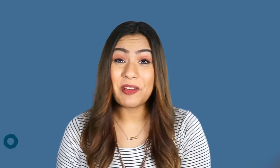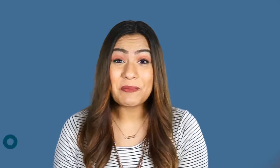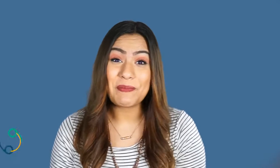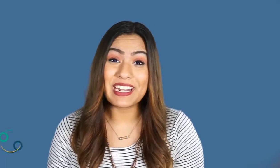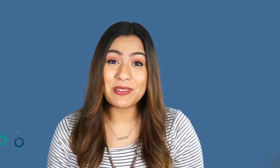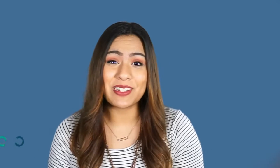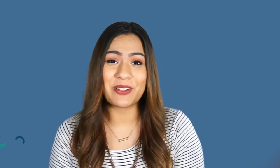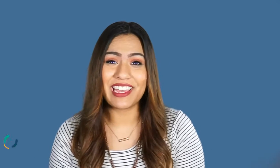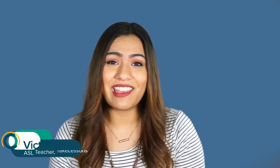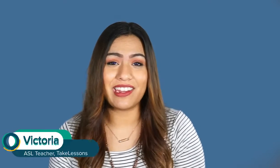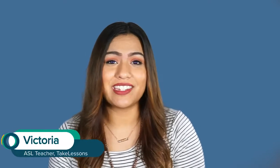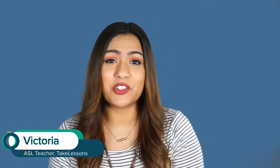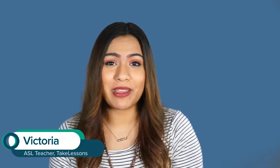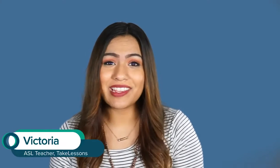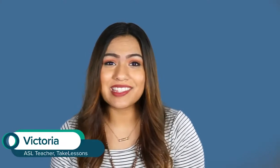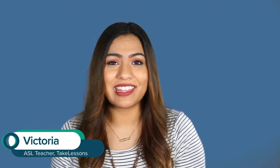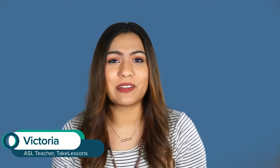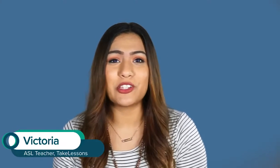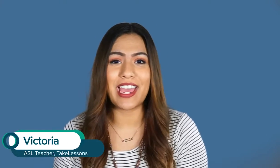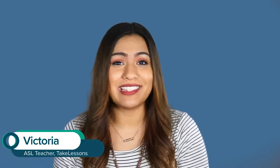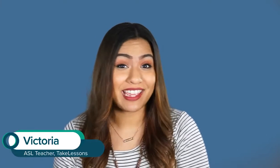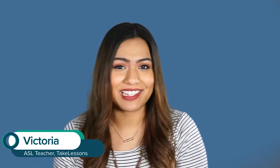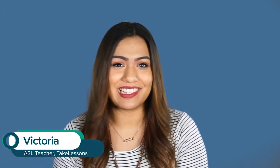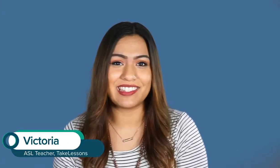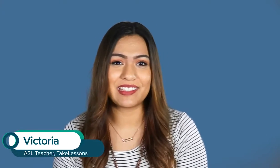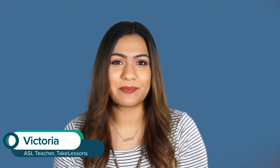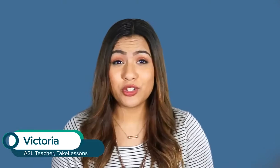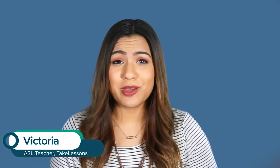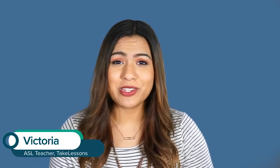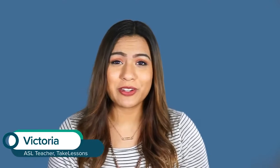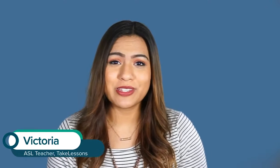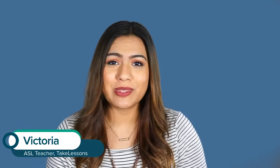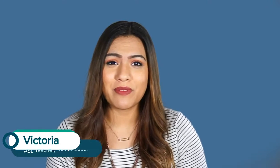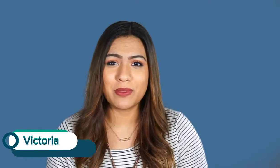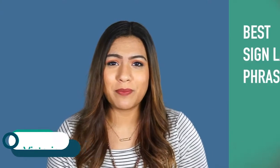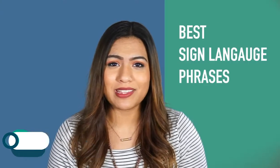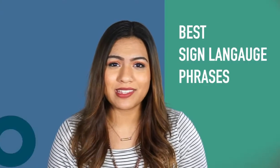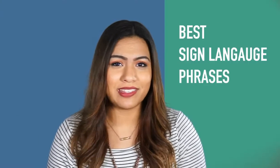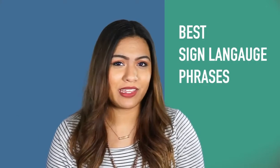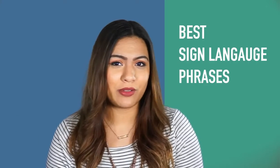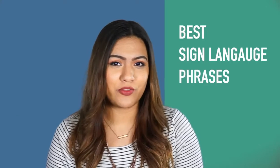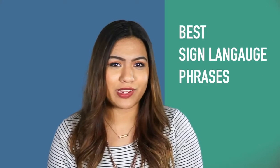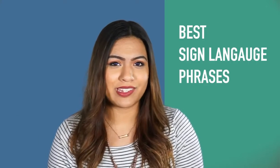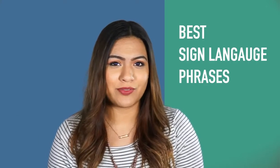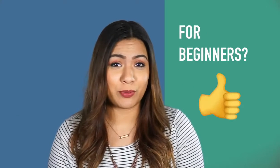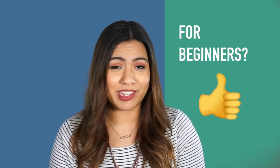Hello, my name is Victoria and I teach American Sign Language at Take Lessons. Do you want to learn some of the best sign language phrases for